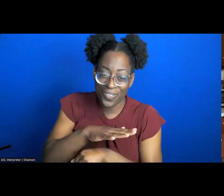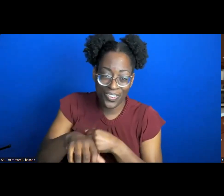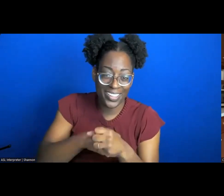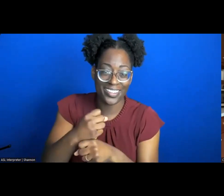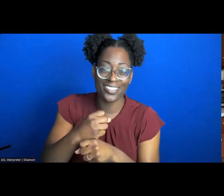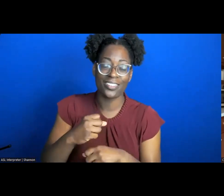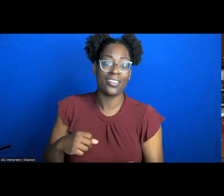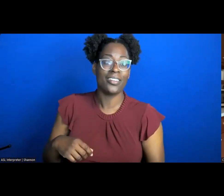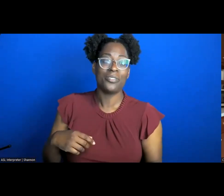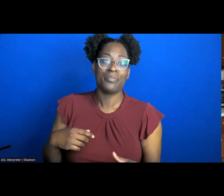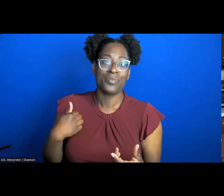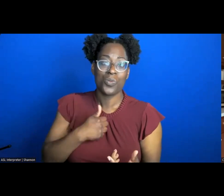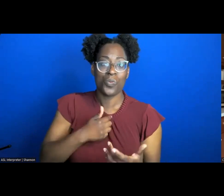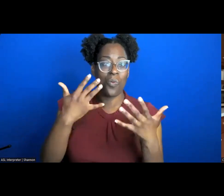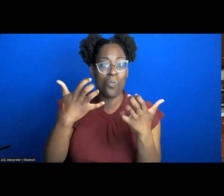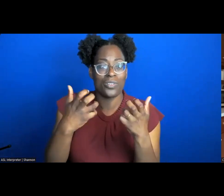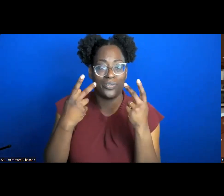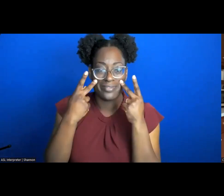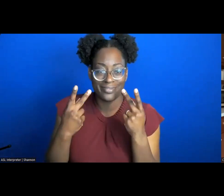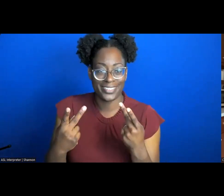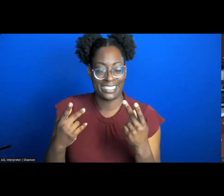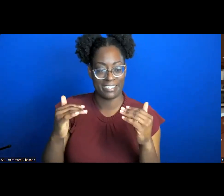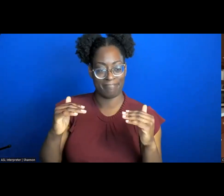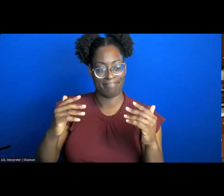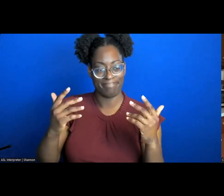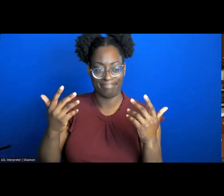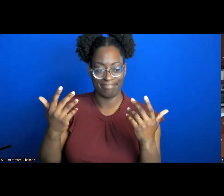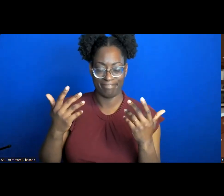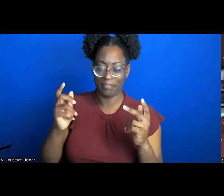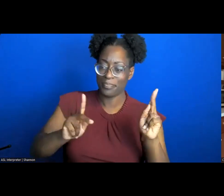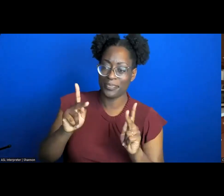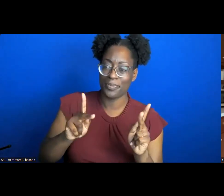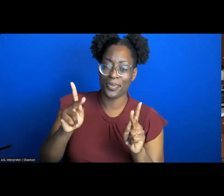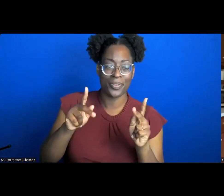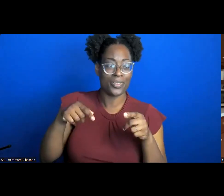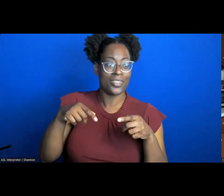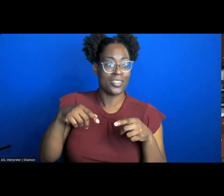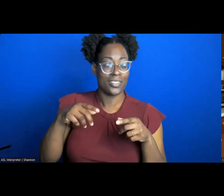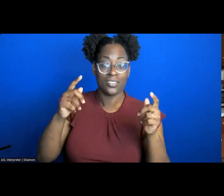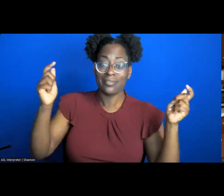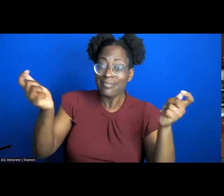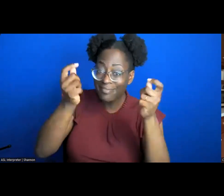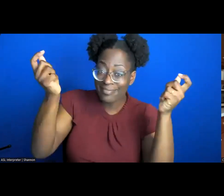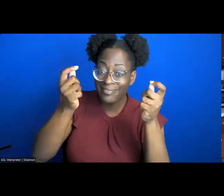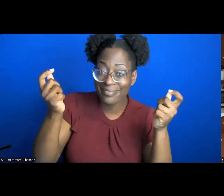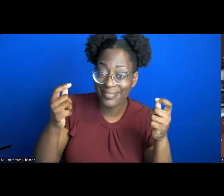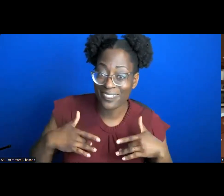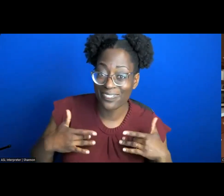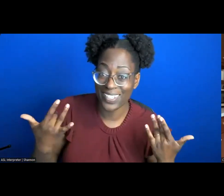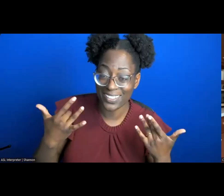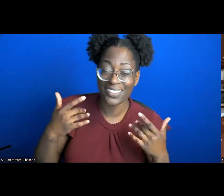program quality, or even holding large celebratory events during the month of the young child, which is April this